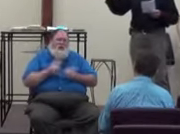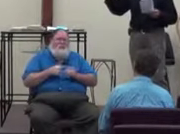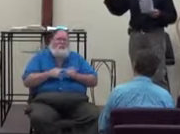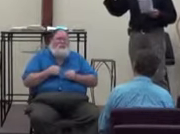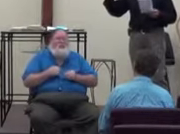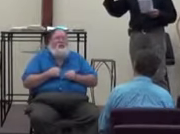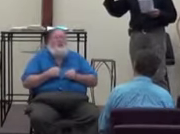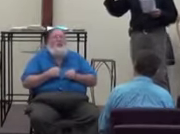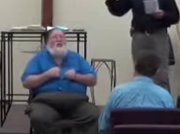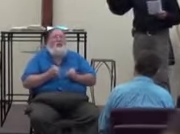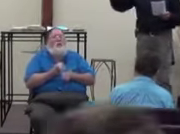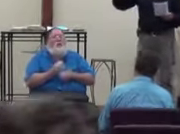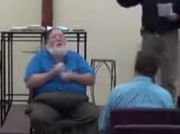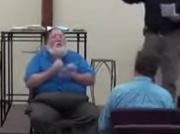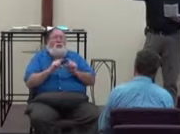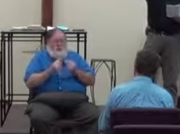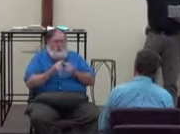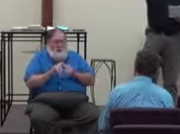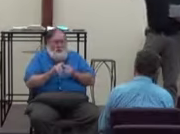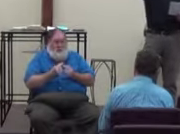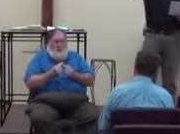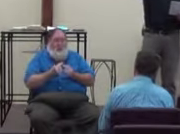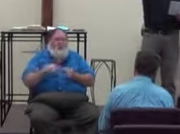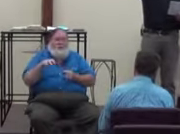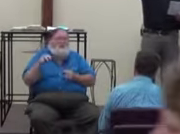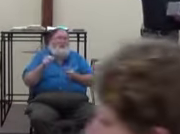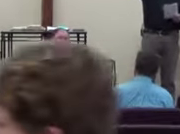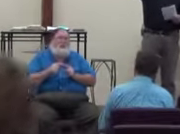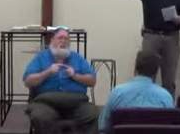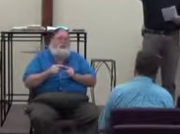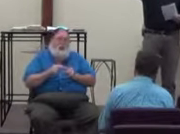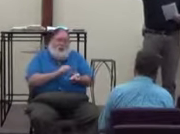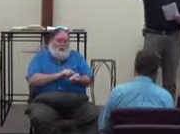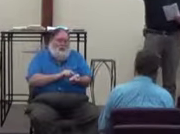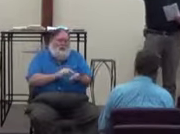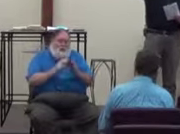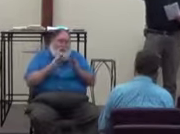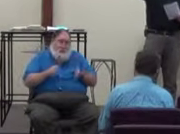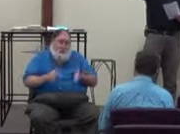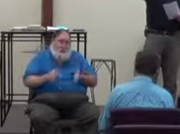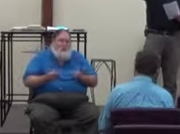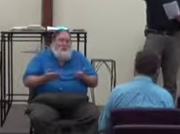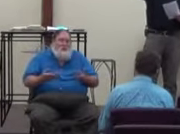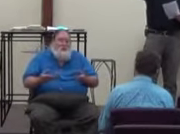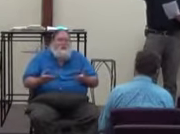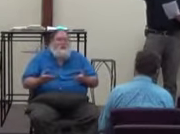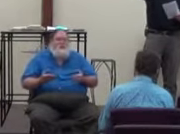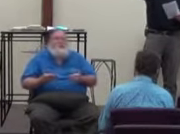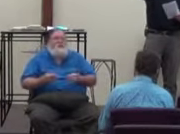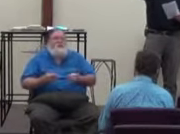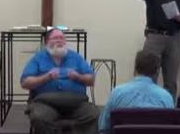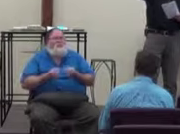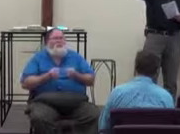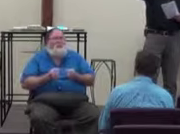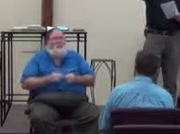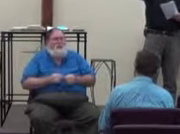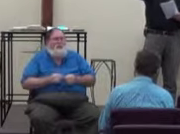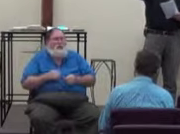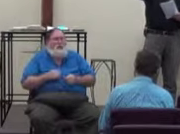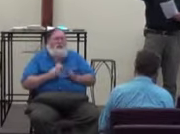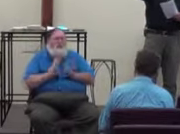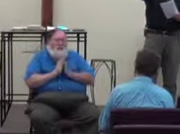to people. And then I've got to ask for forgiveness and ask for your help. I